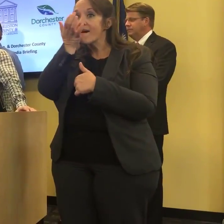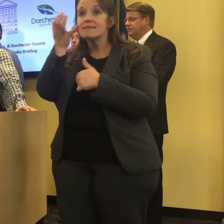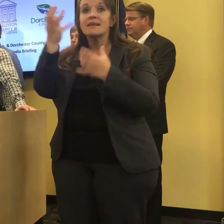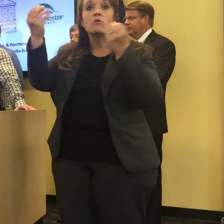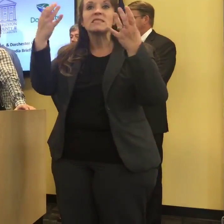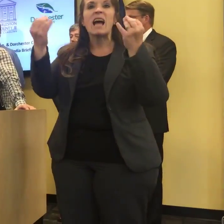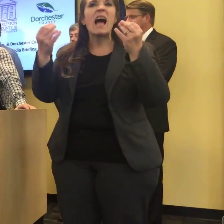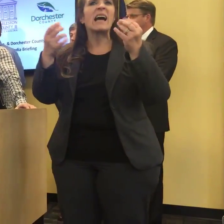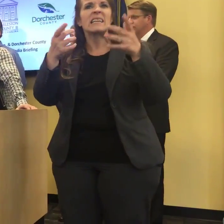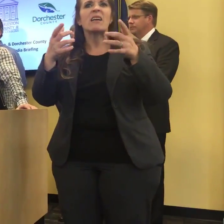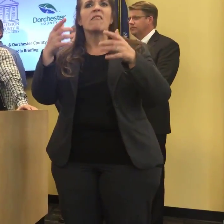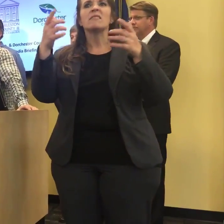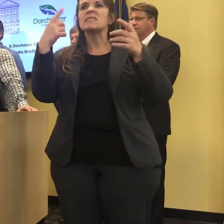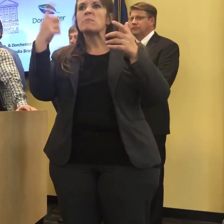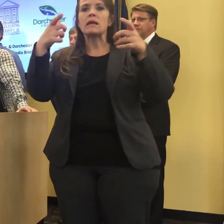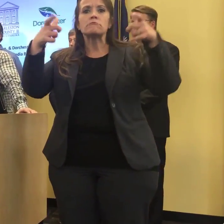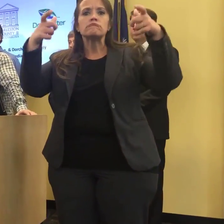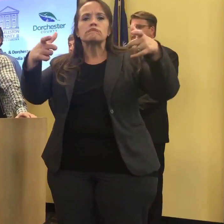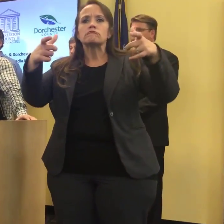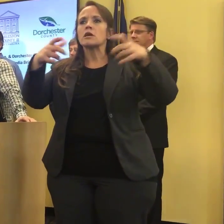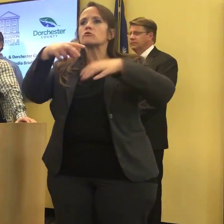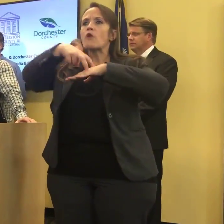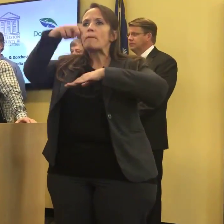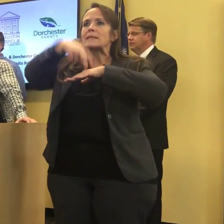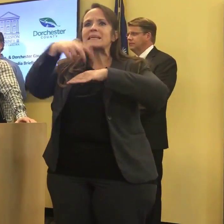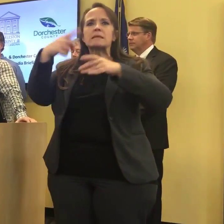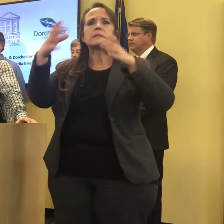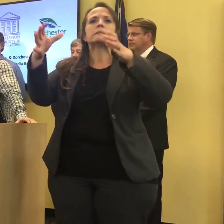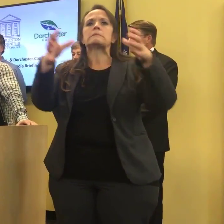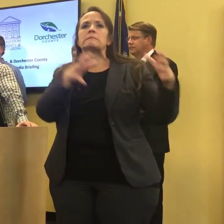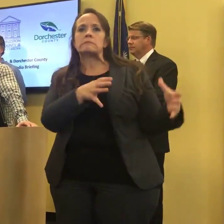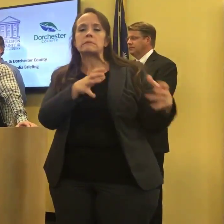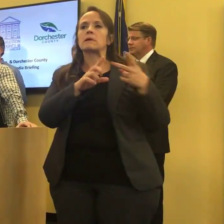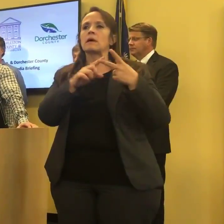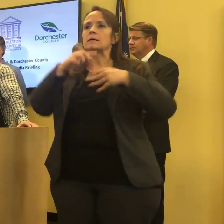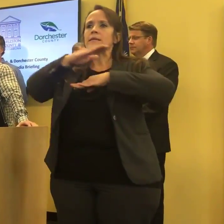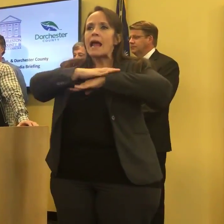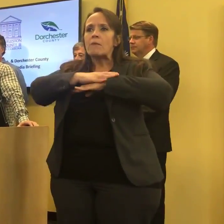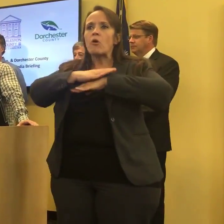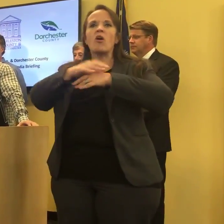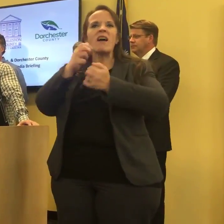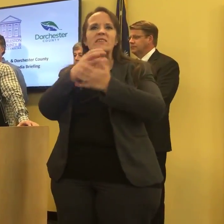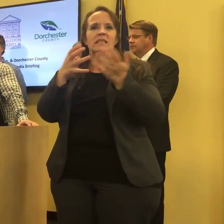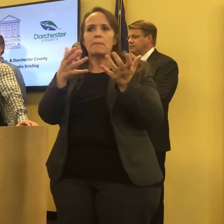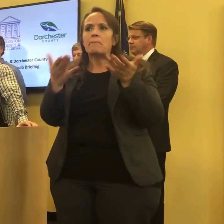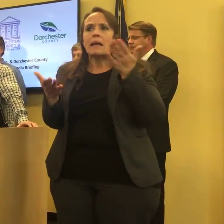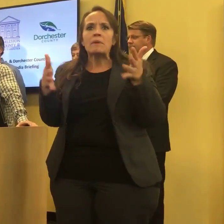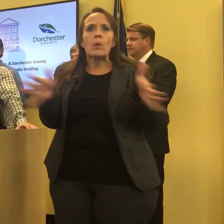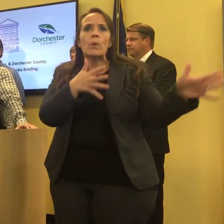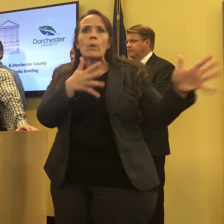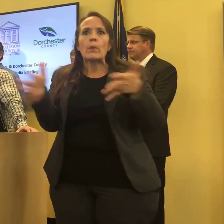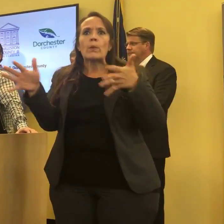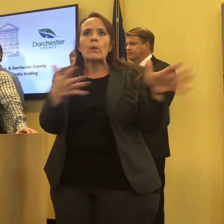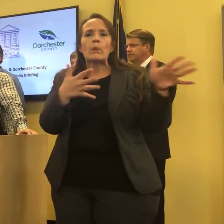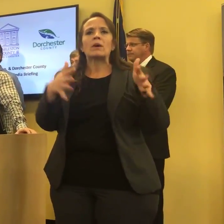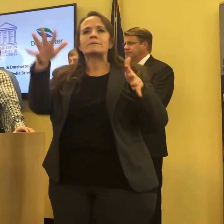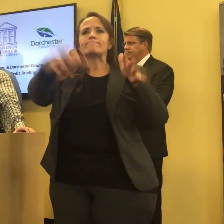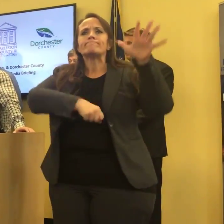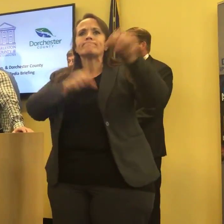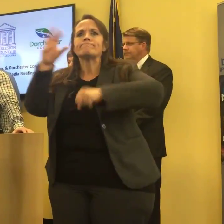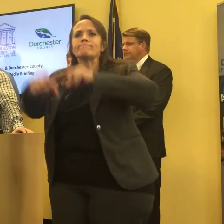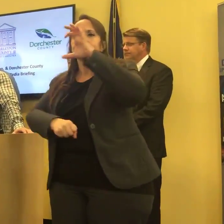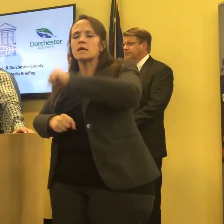Just make sure you secure things for your safety. Hopefully this will move through very quickly and we'll be back to business on Friday, but we certainly anticipate